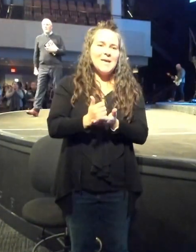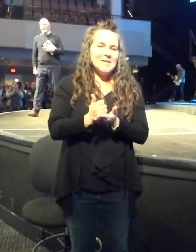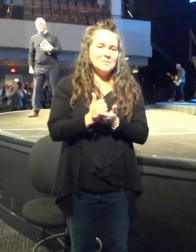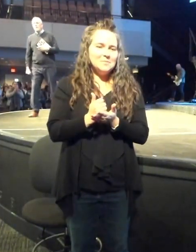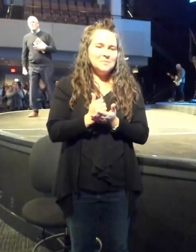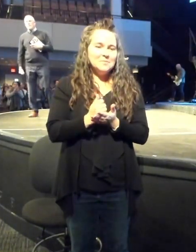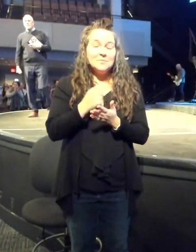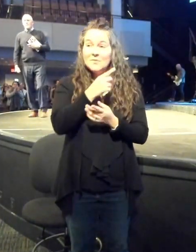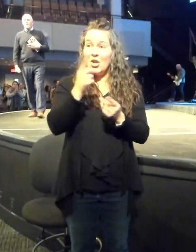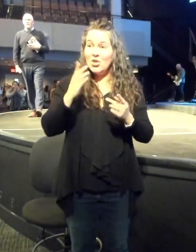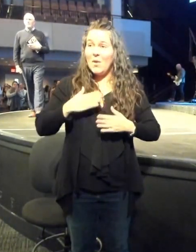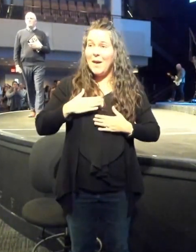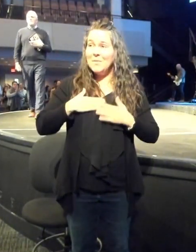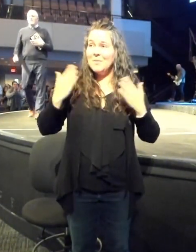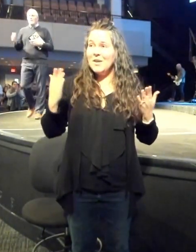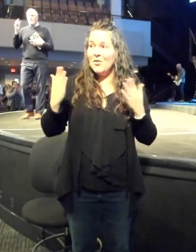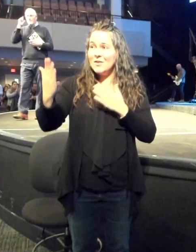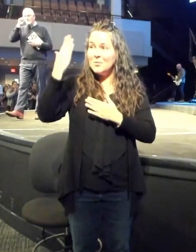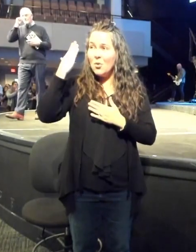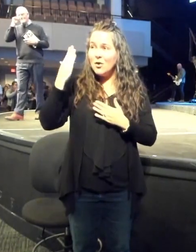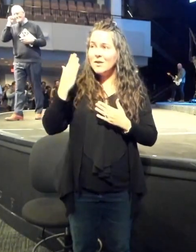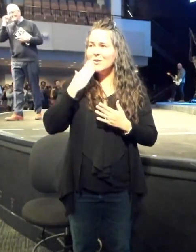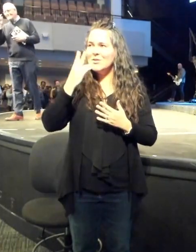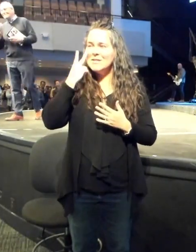Amen. Are you glad to be in church this morning? Good to see you.